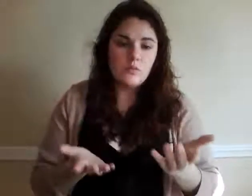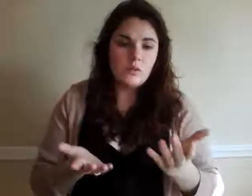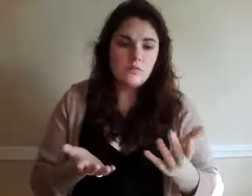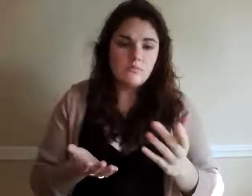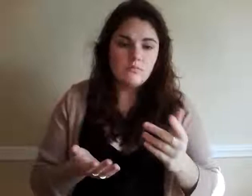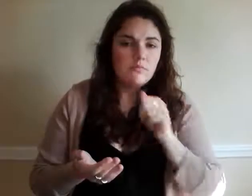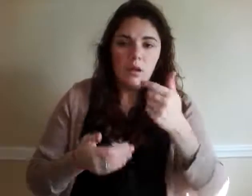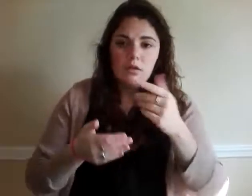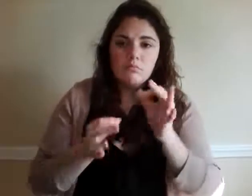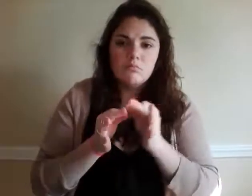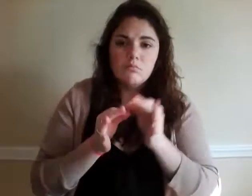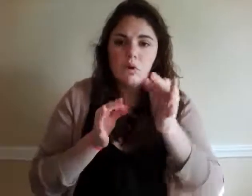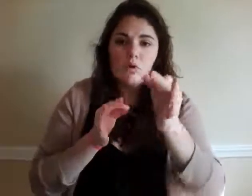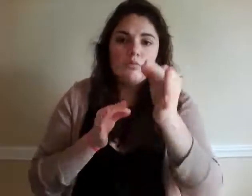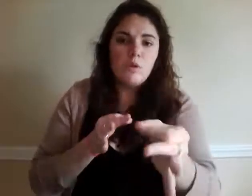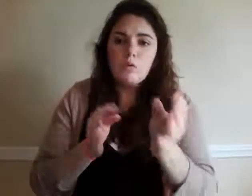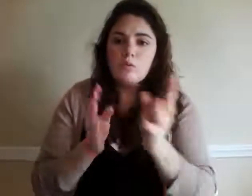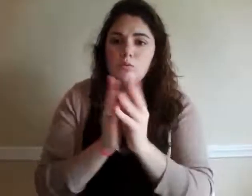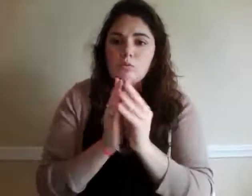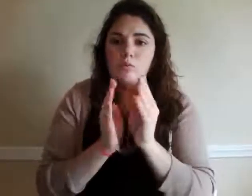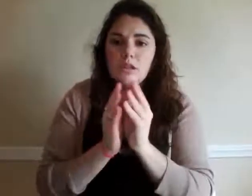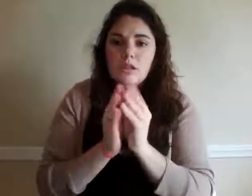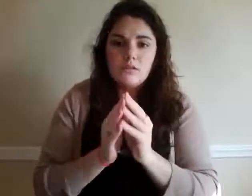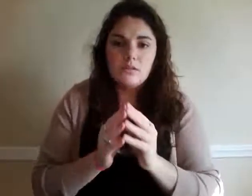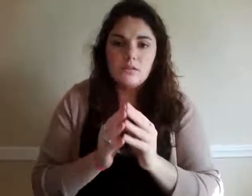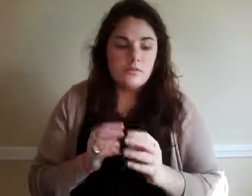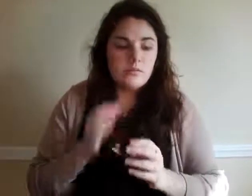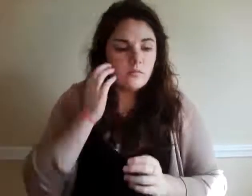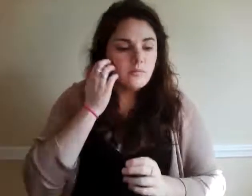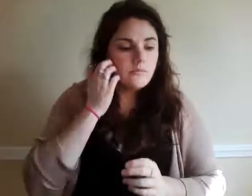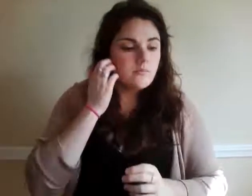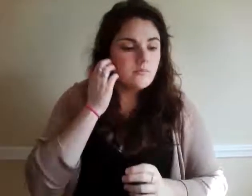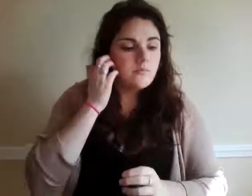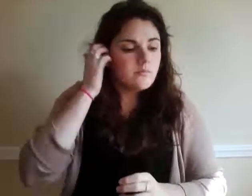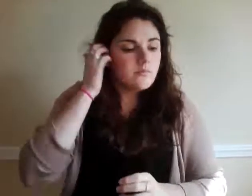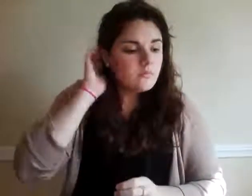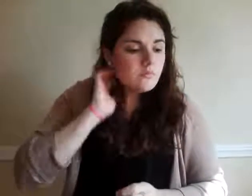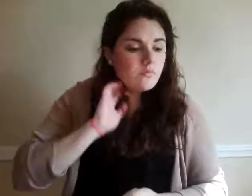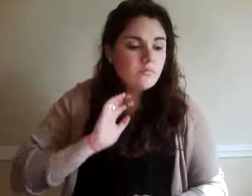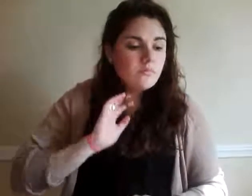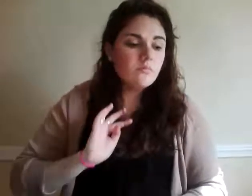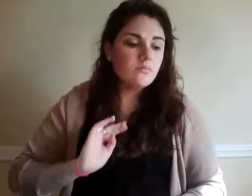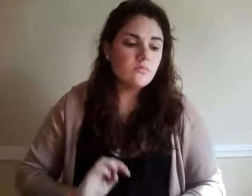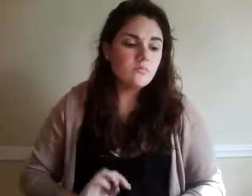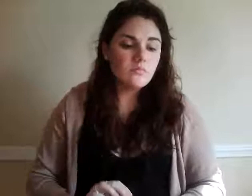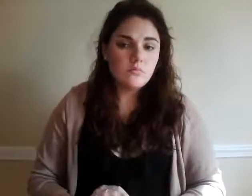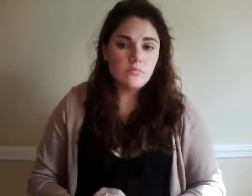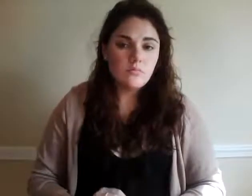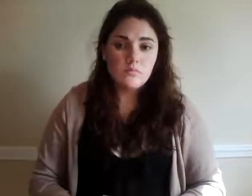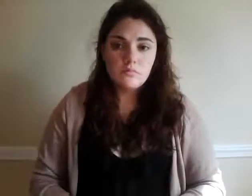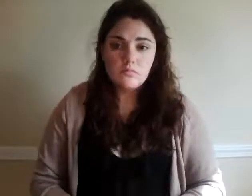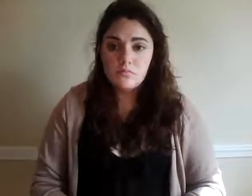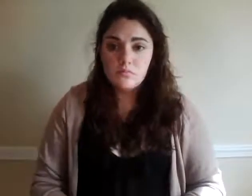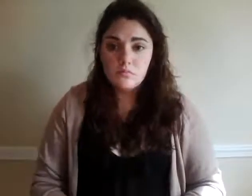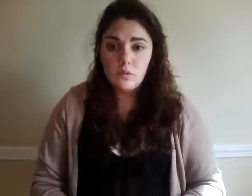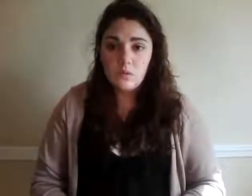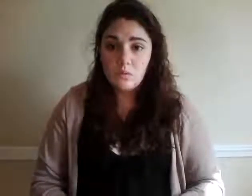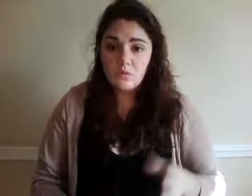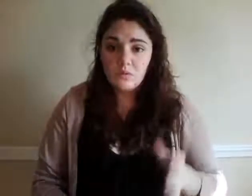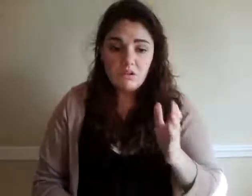at this, and you have a chance to review Right. it, and then we can at least come back on this and talk about whether we're talking 2